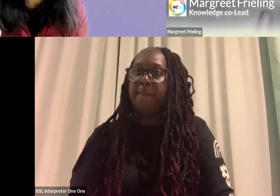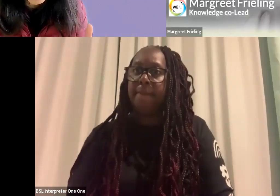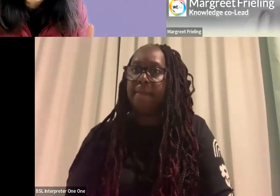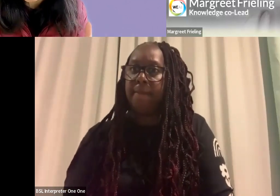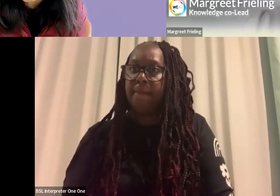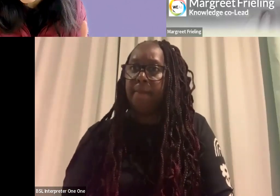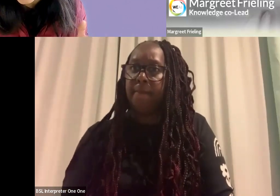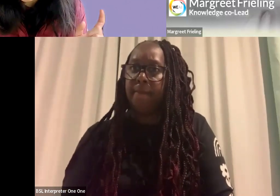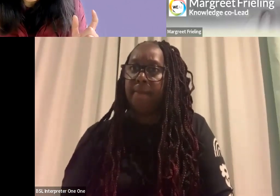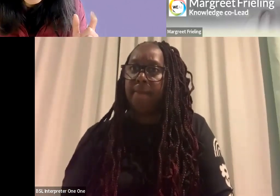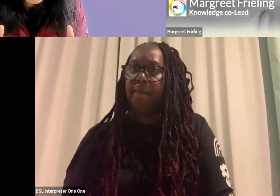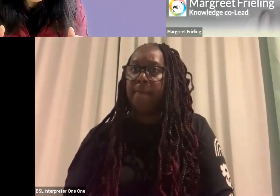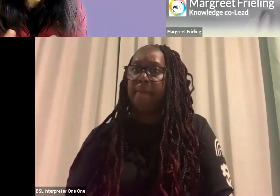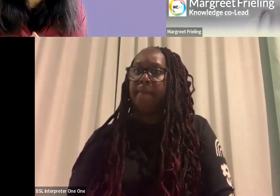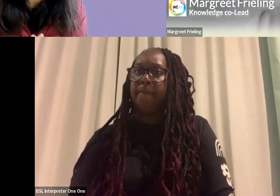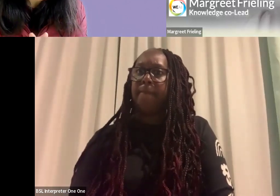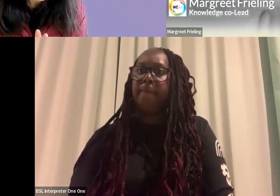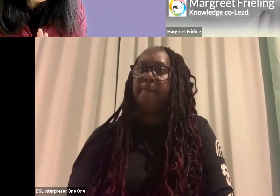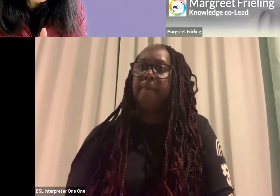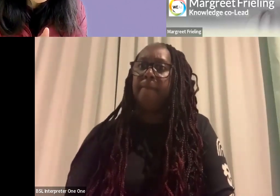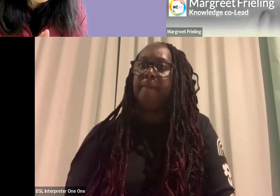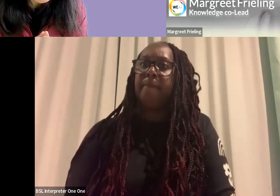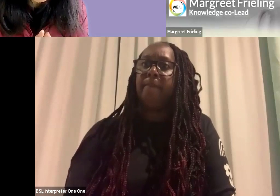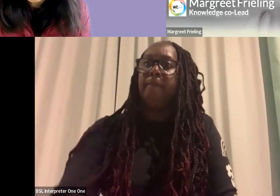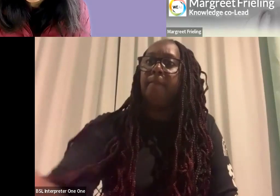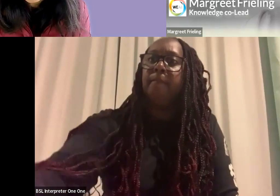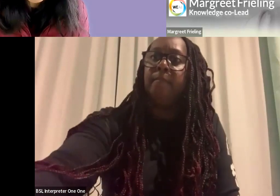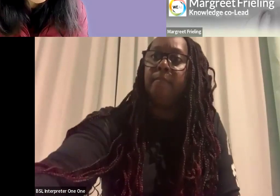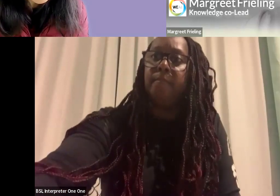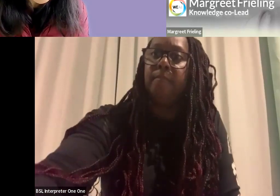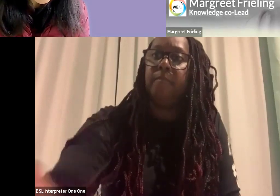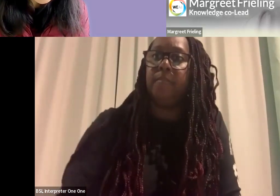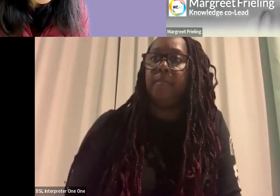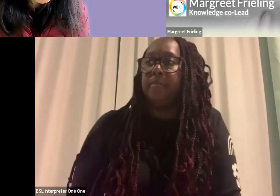and learning from practitioners. So I'll hand over to Sasha.